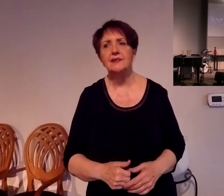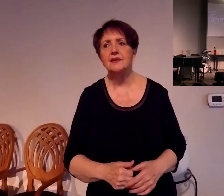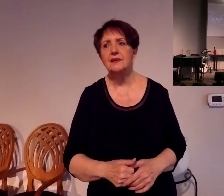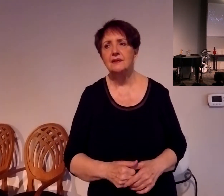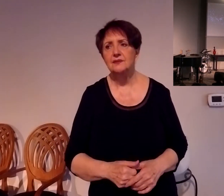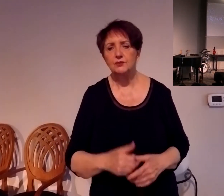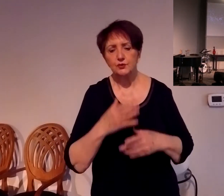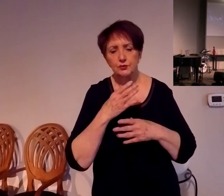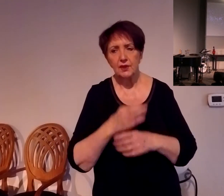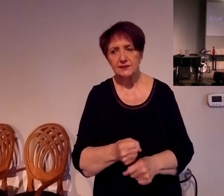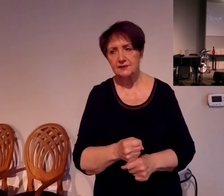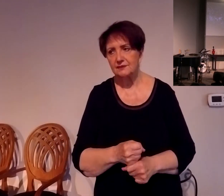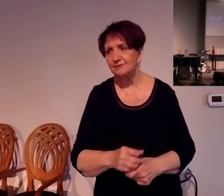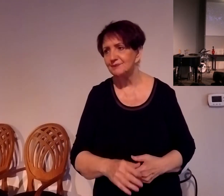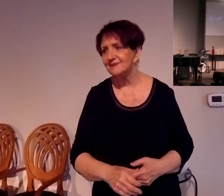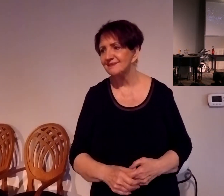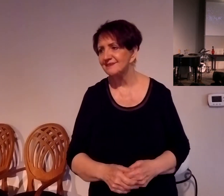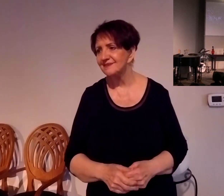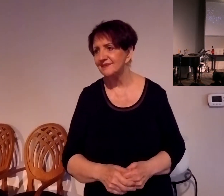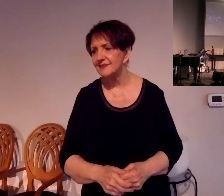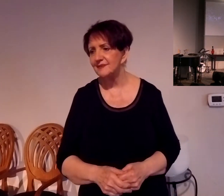it.